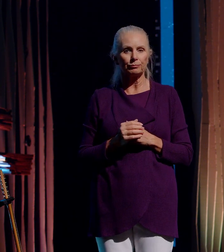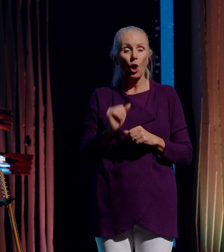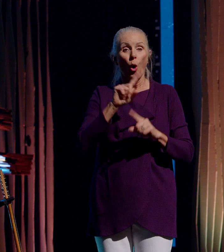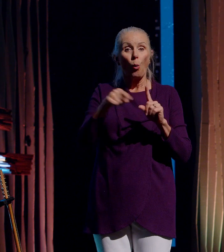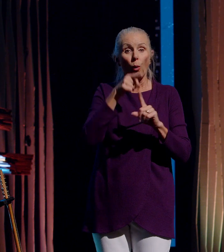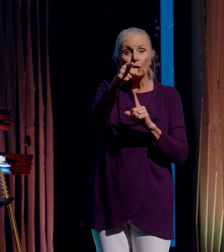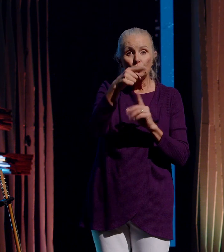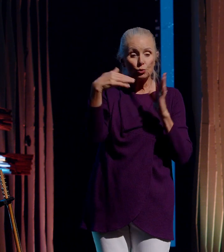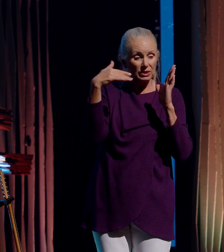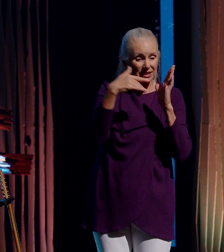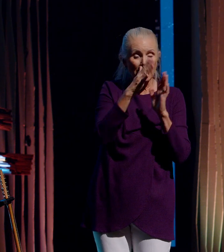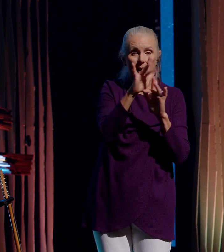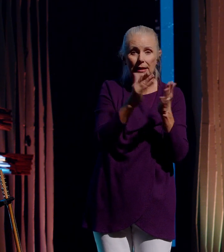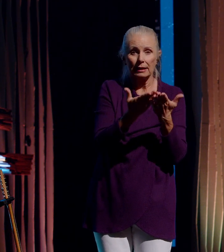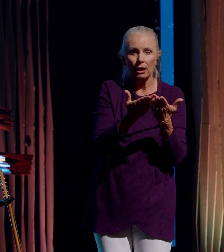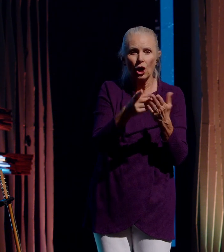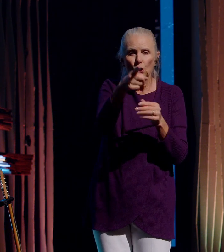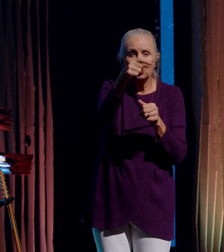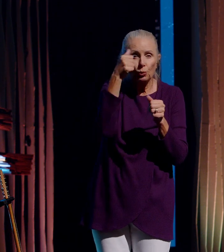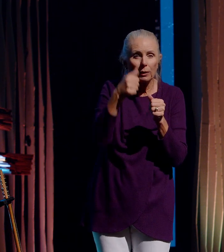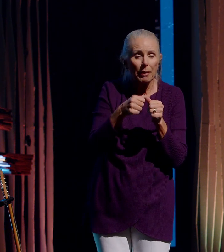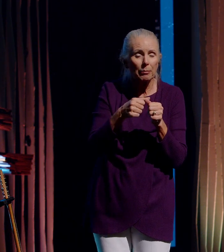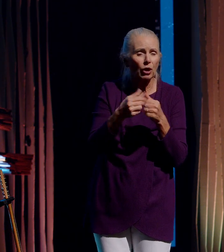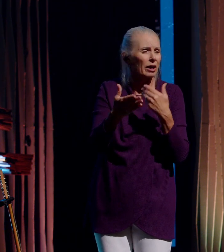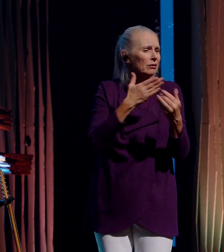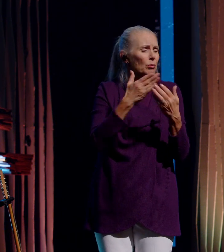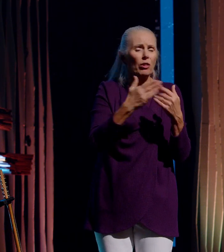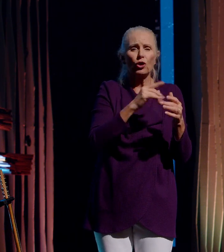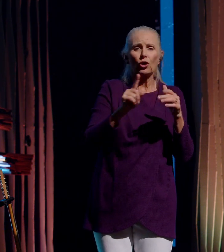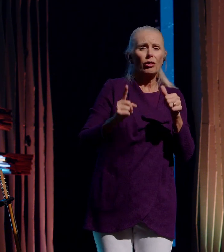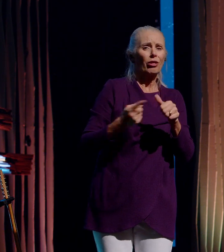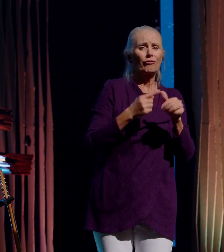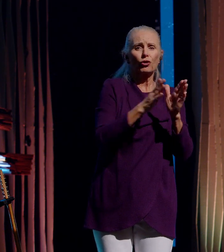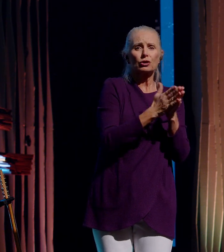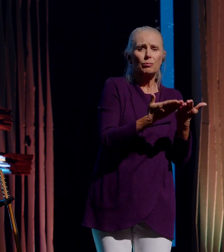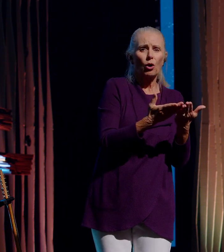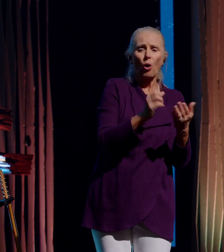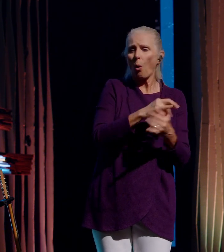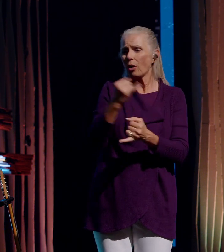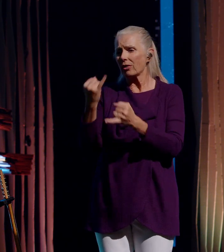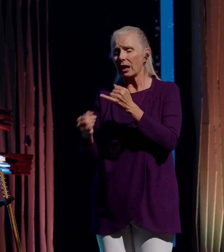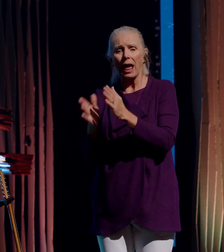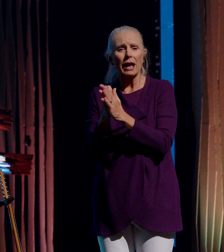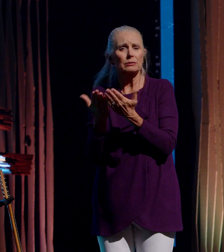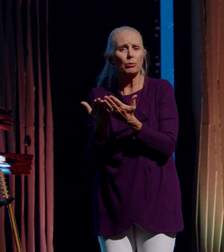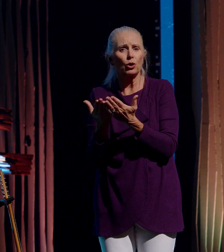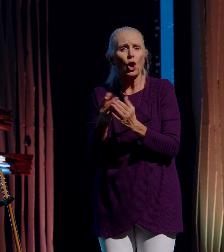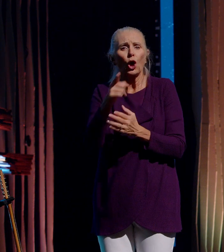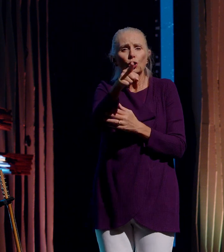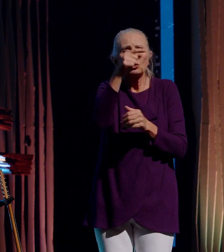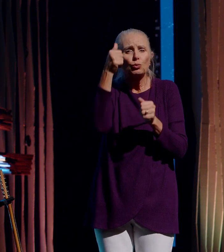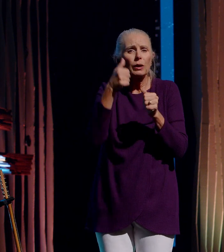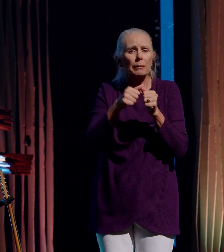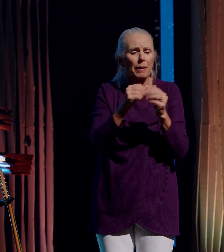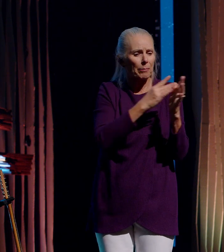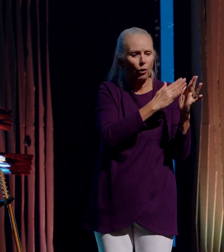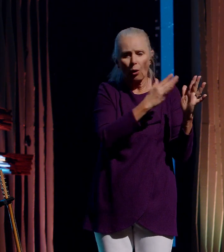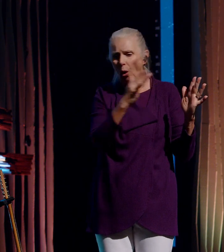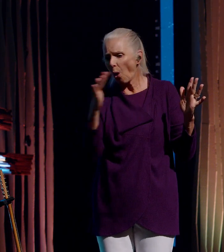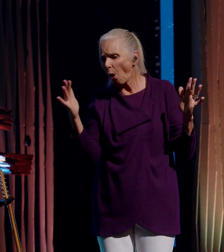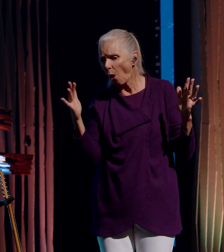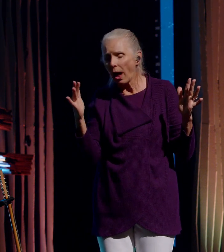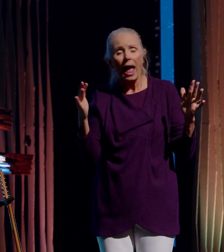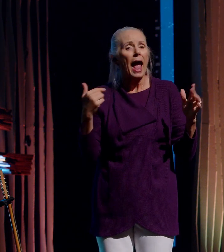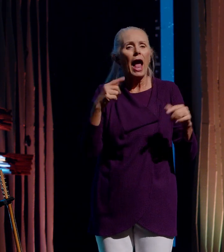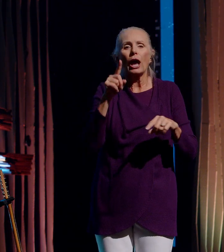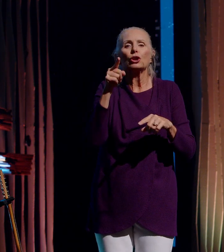word, you remember what it is, wherever you're at, whether you're in Genesis or whether you're in Revelation, you remember what the Lord has done, and you drink of it so much so that